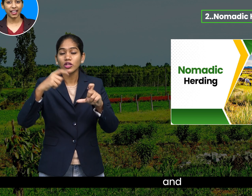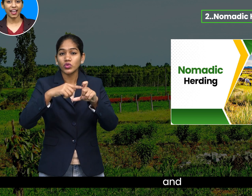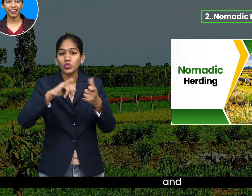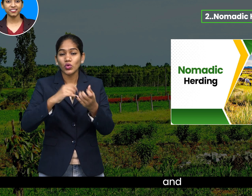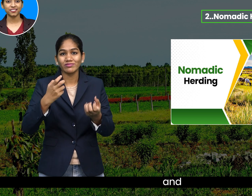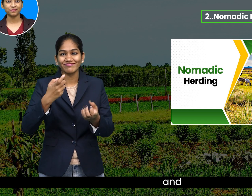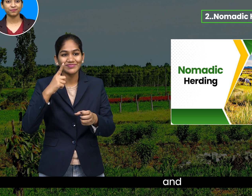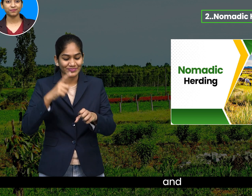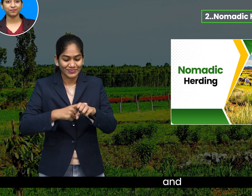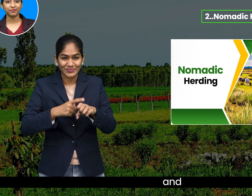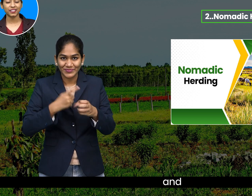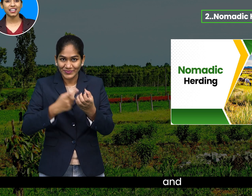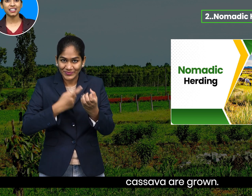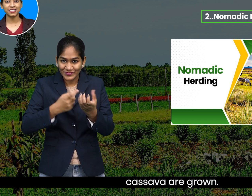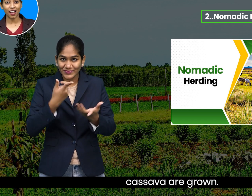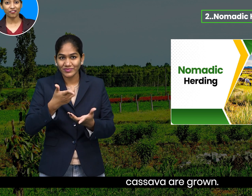and